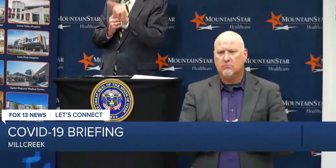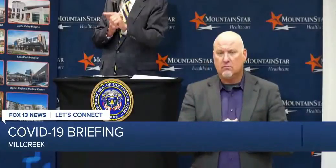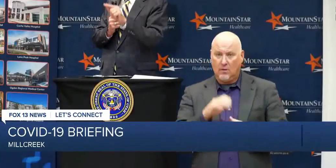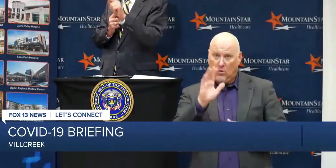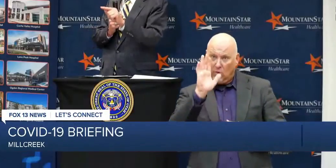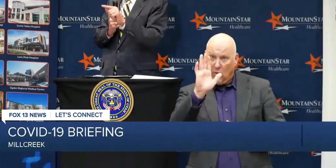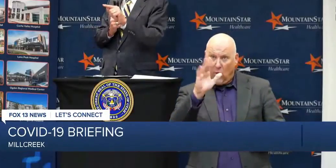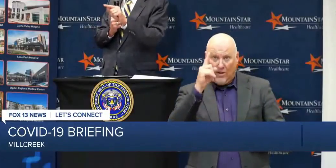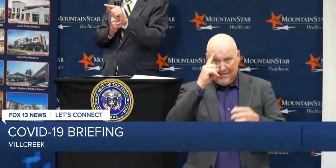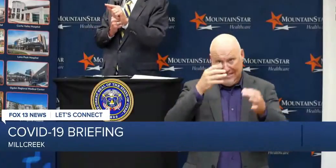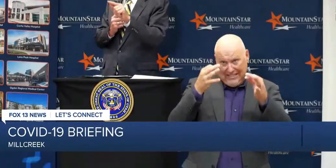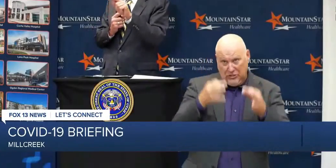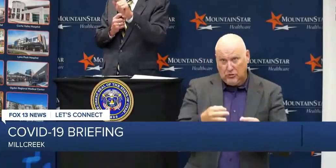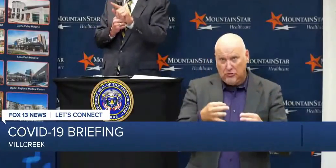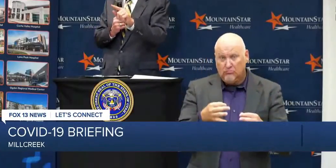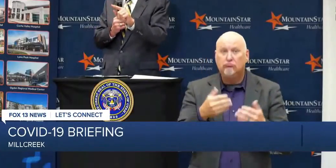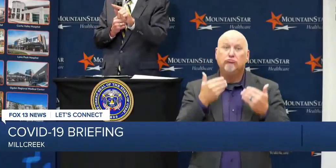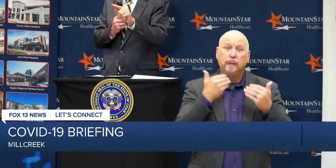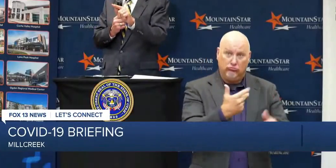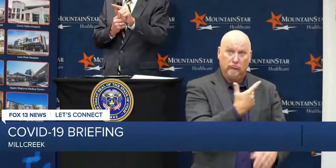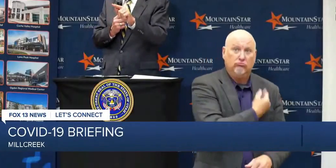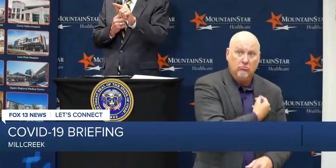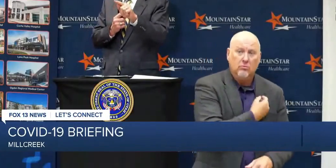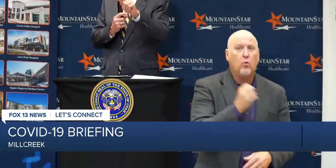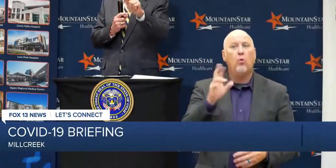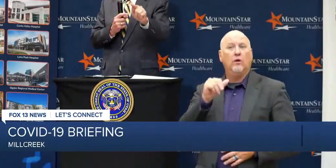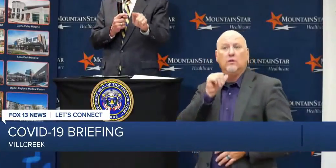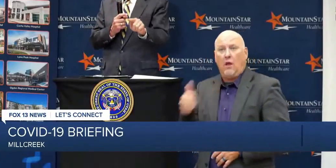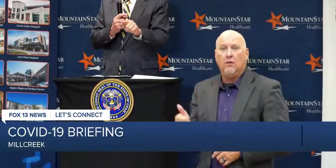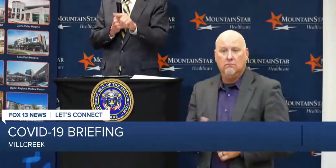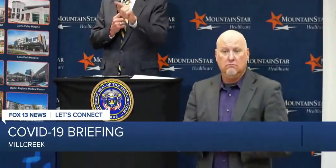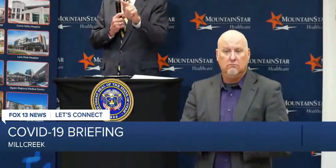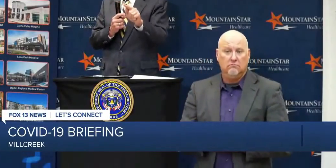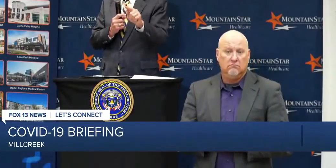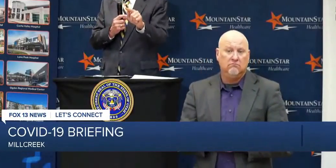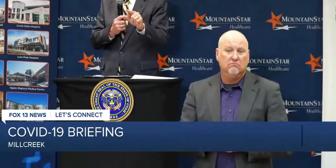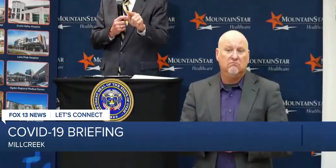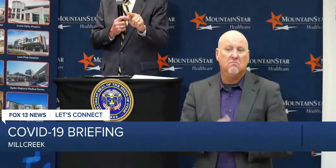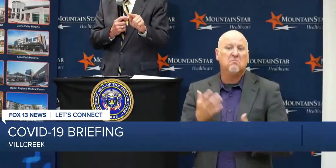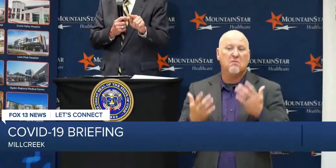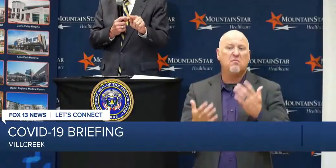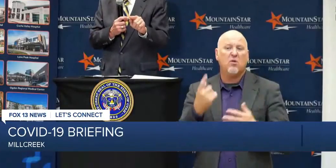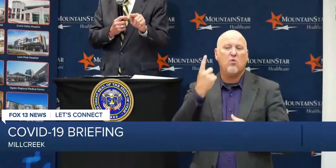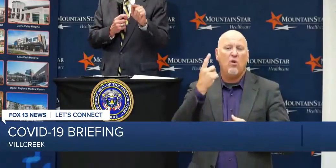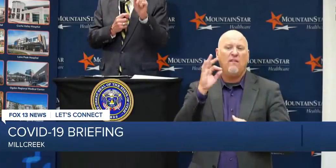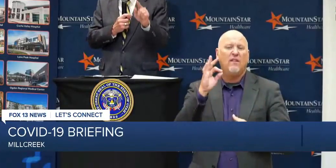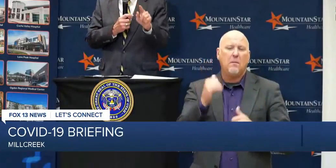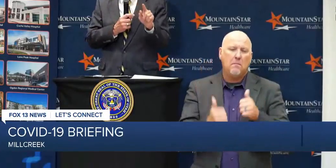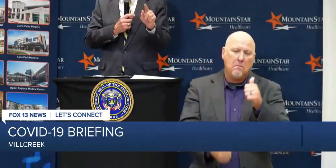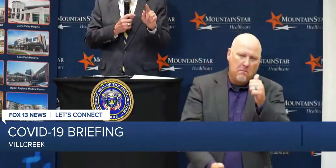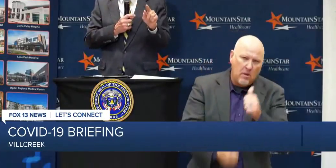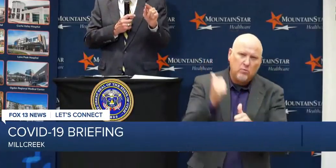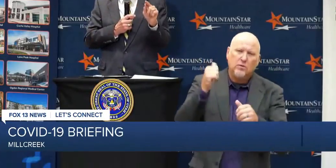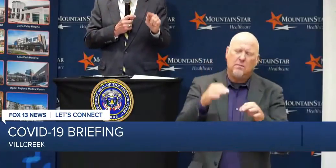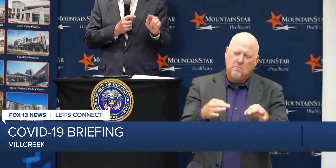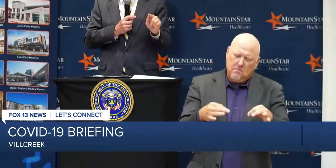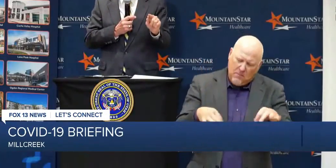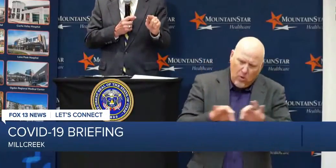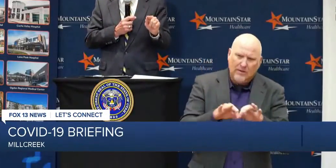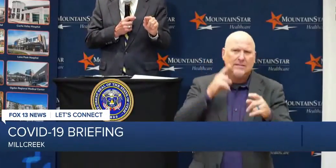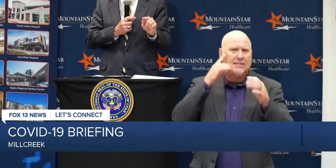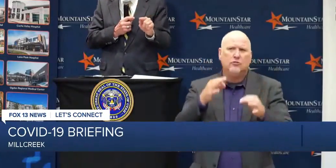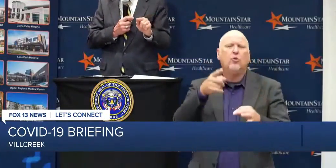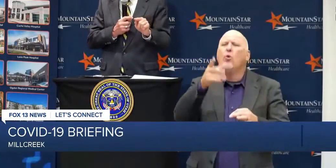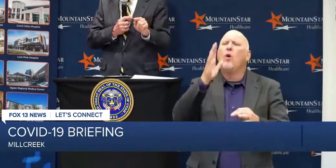decisions you ever make, personally and for those you care for. Get real facts from